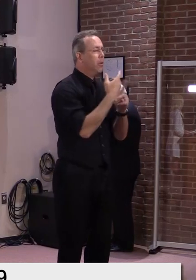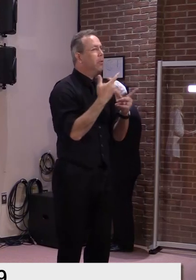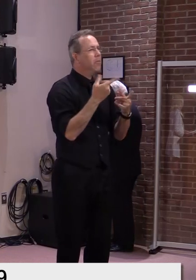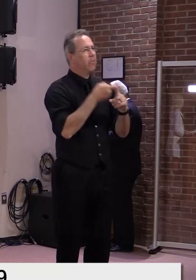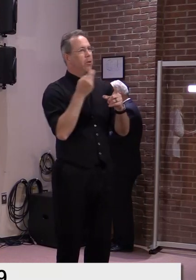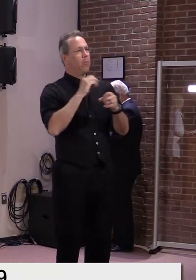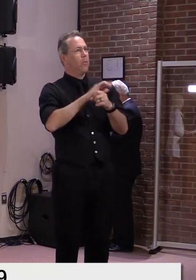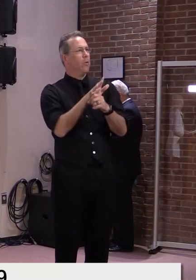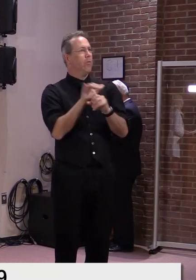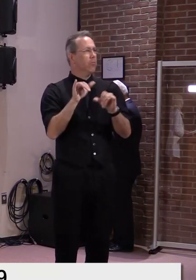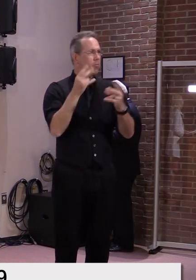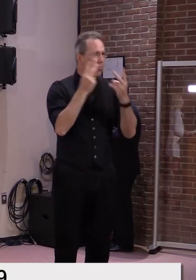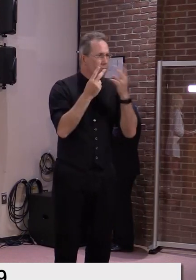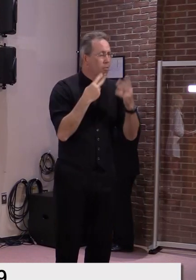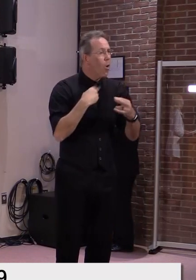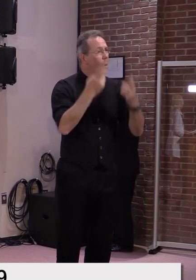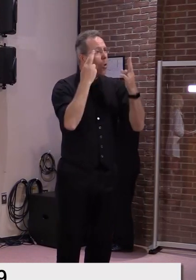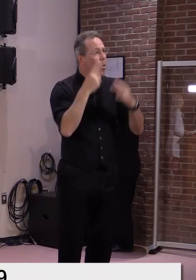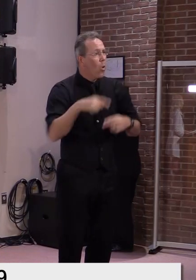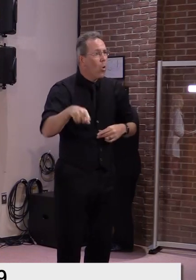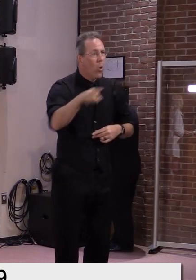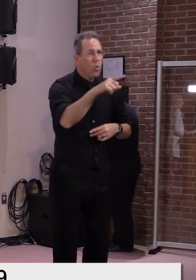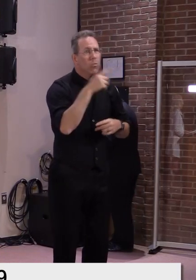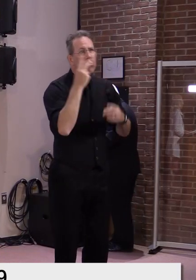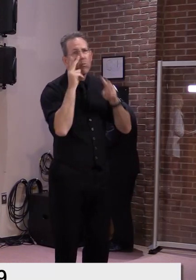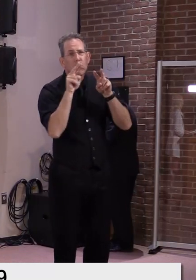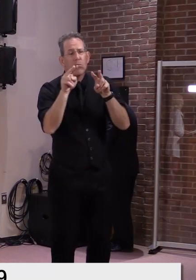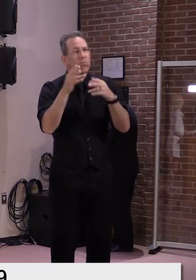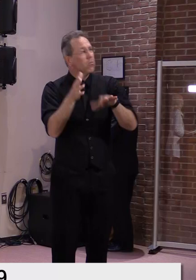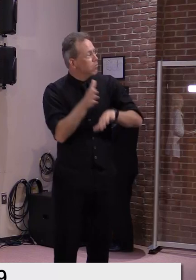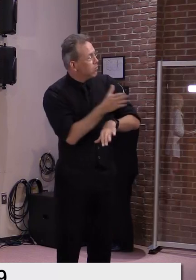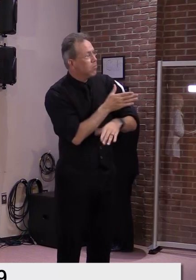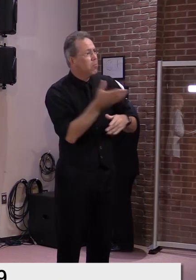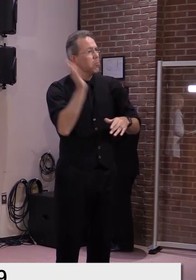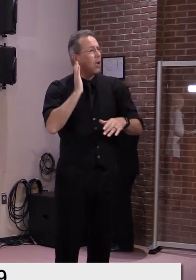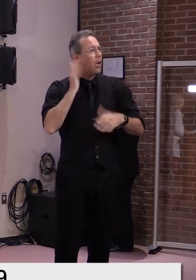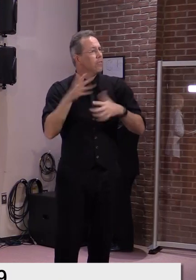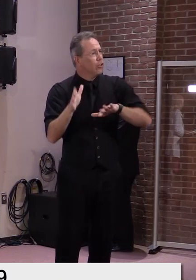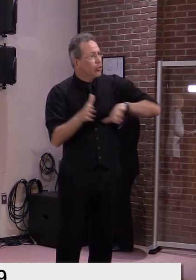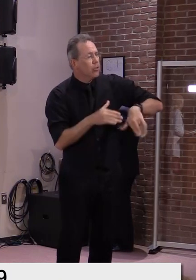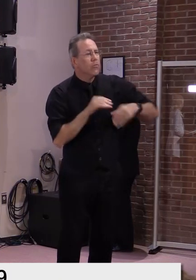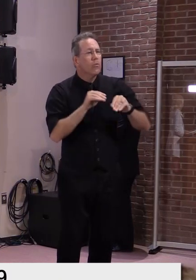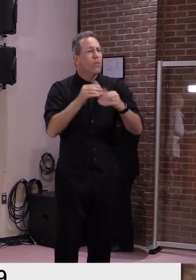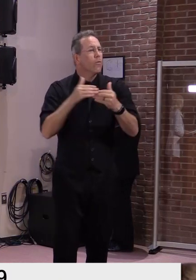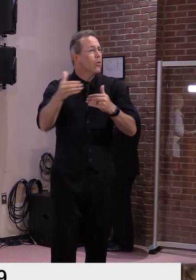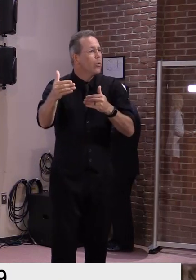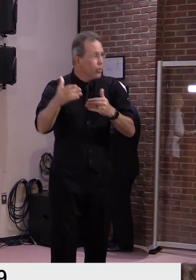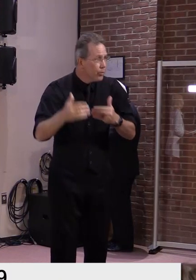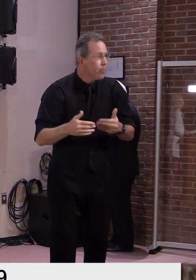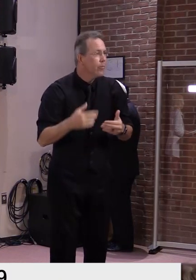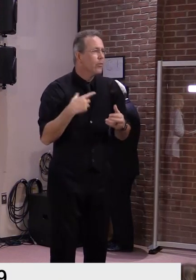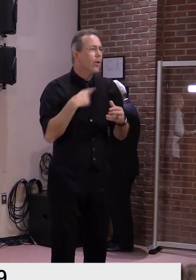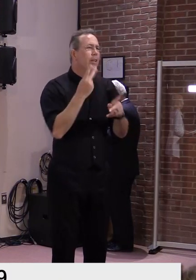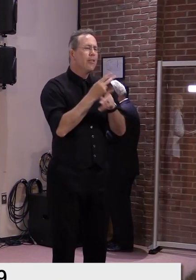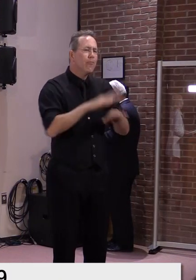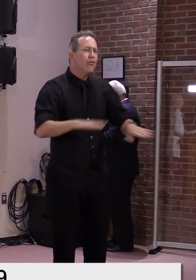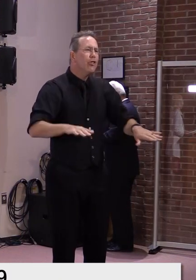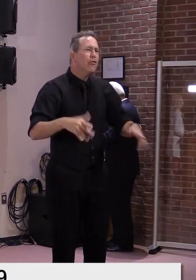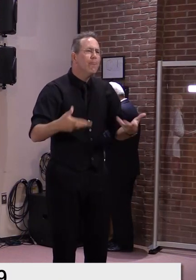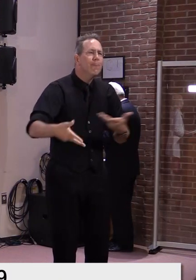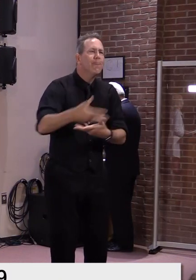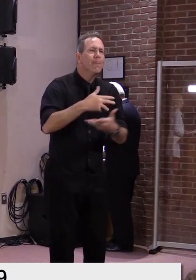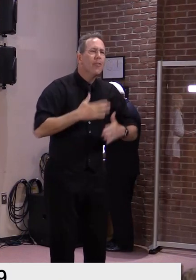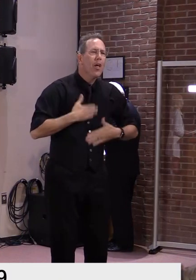and simultaneously feel compelled to drape a protective and reassuring arm around our children and youth who